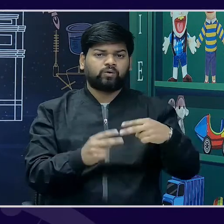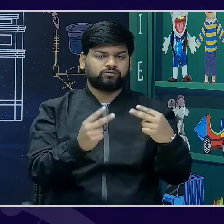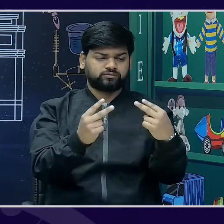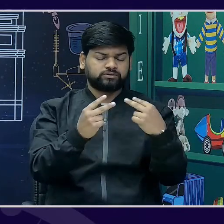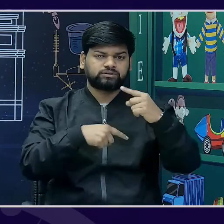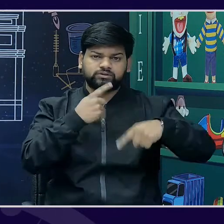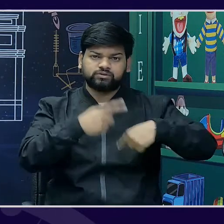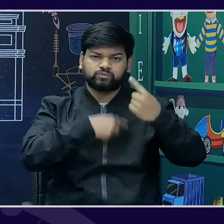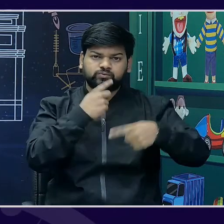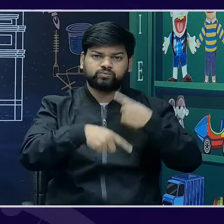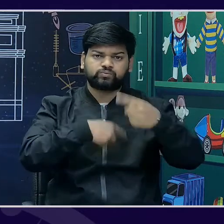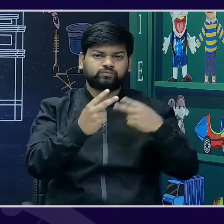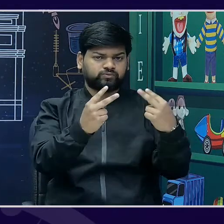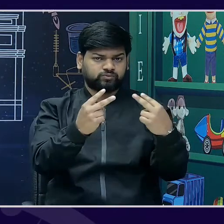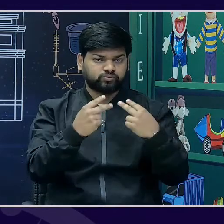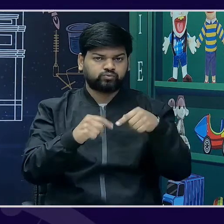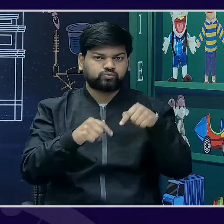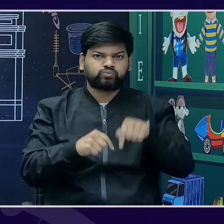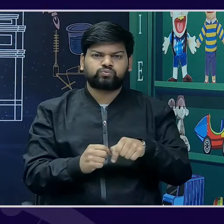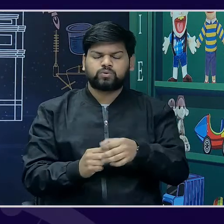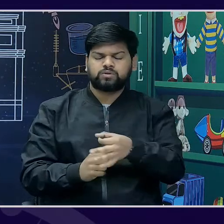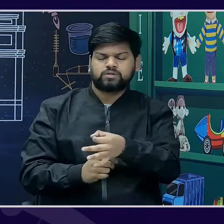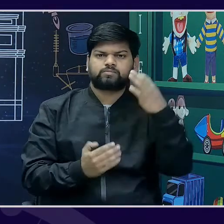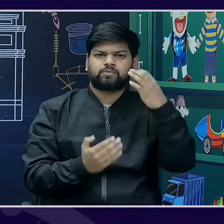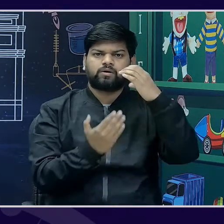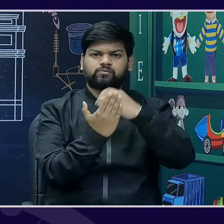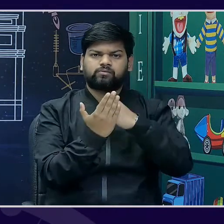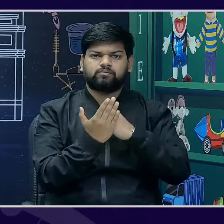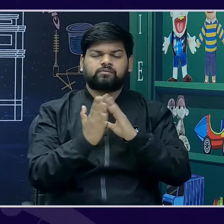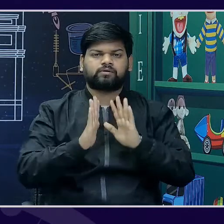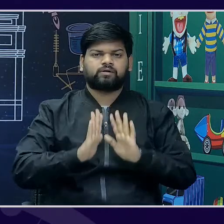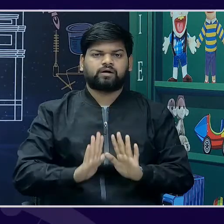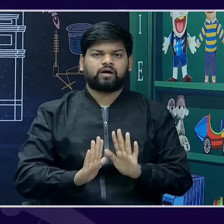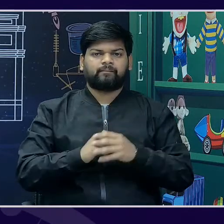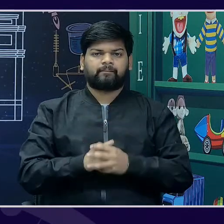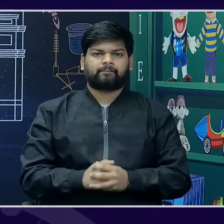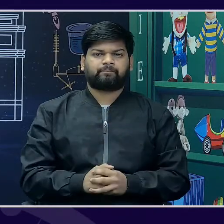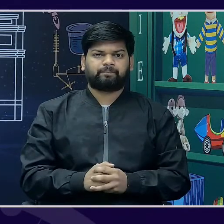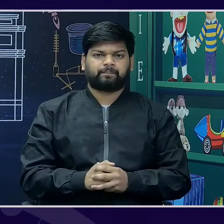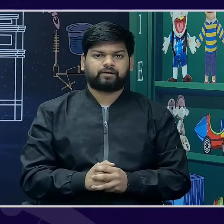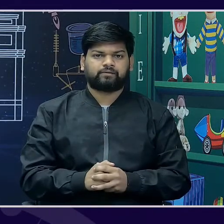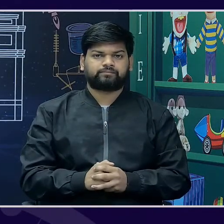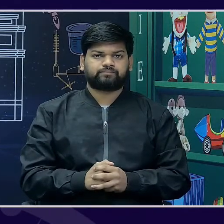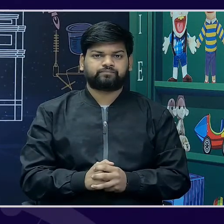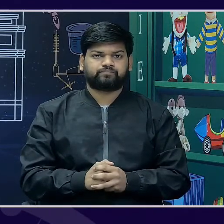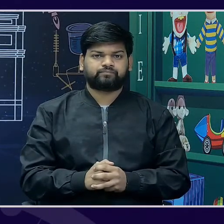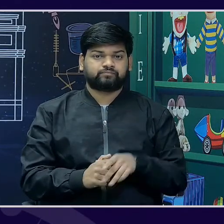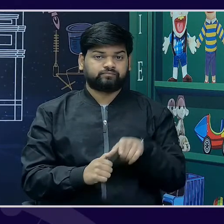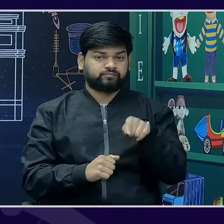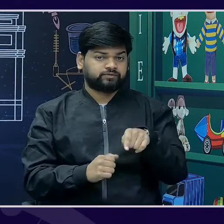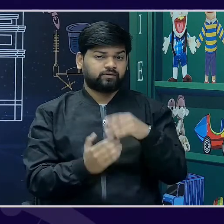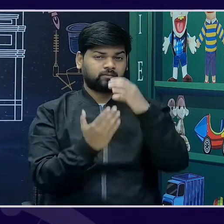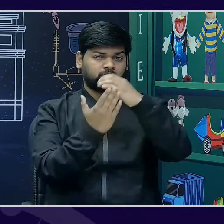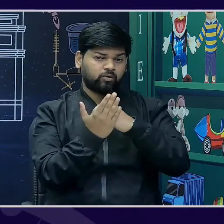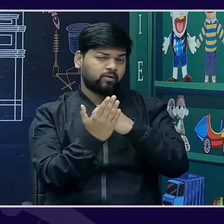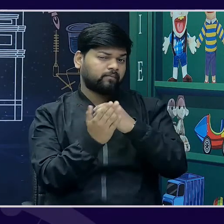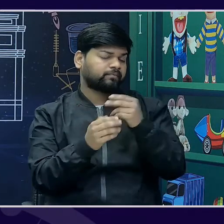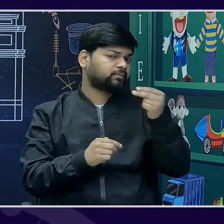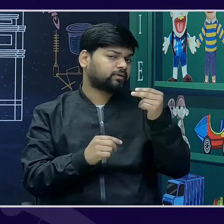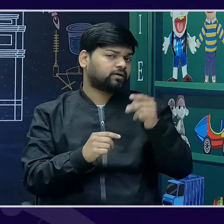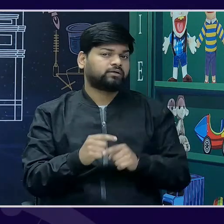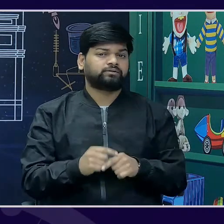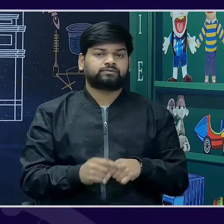12:30 p.m. we have our very special sessions for all our viewers. That has gone by the name Teaching Learning Interventions